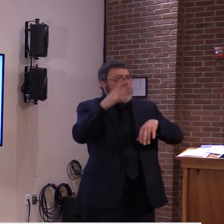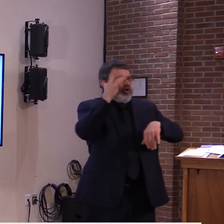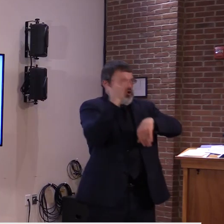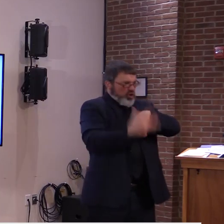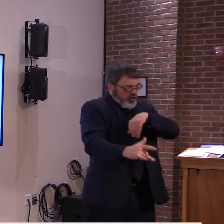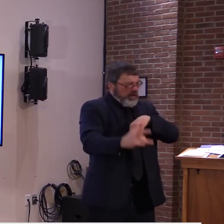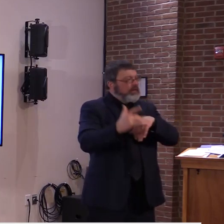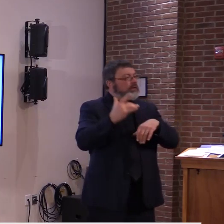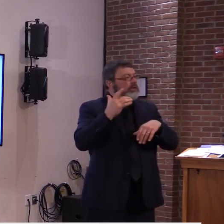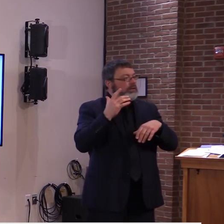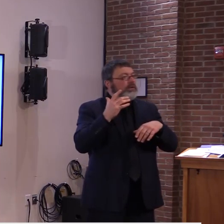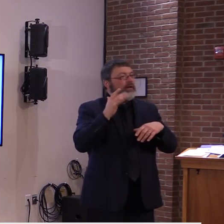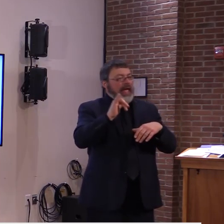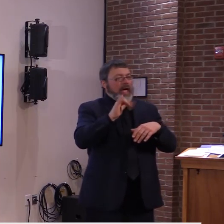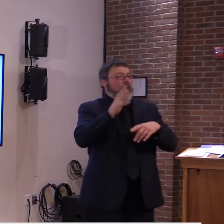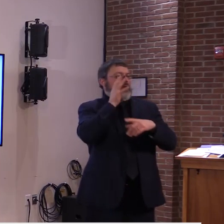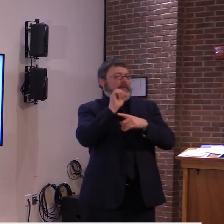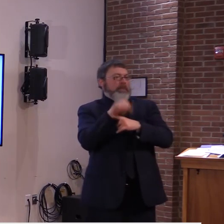that.